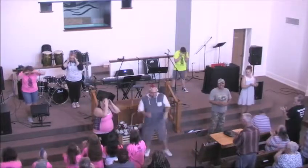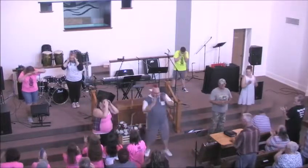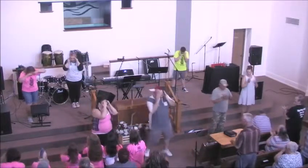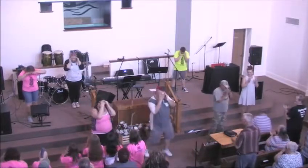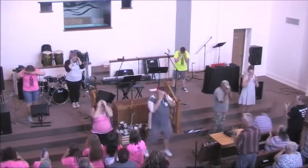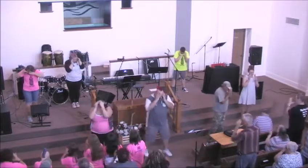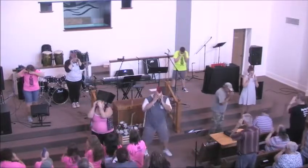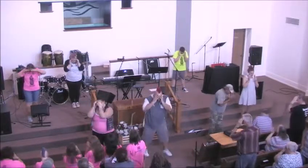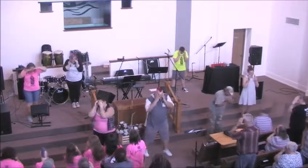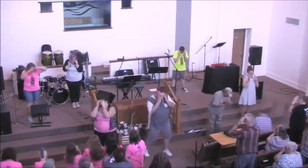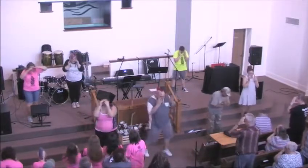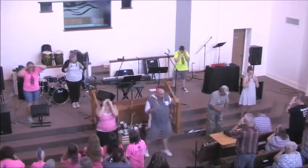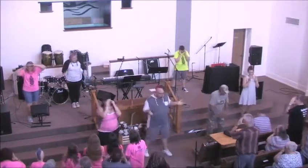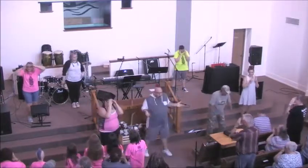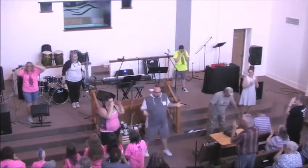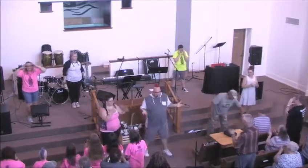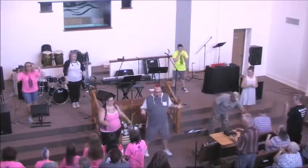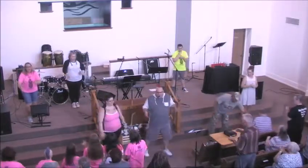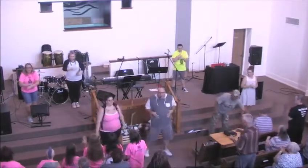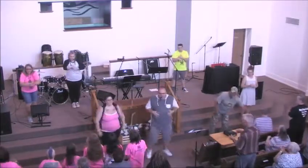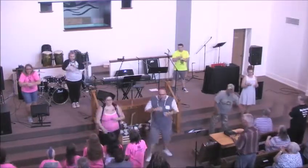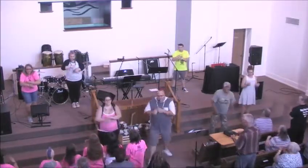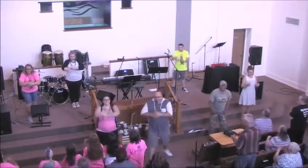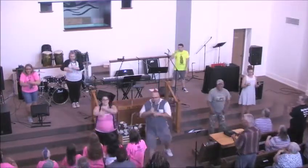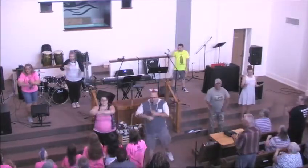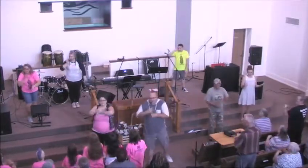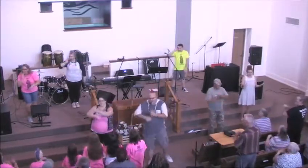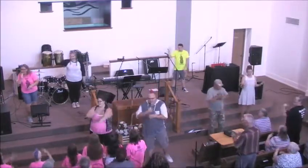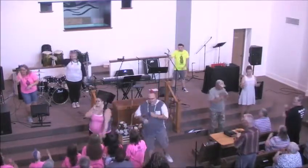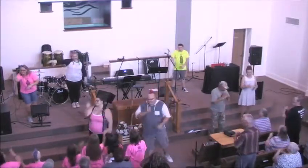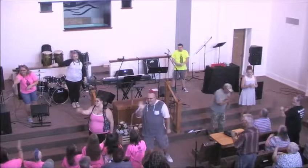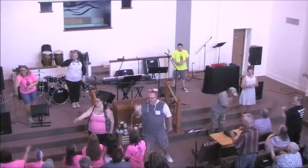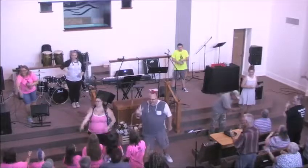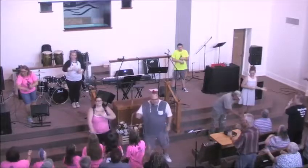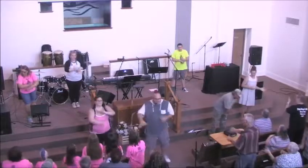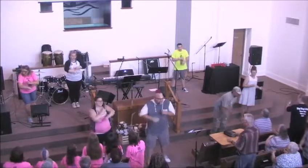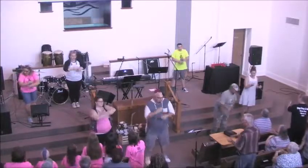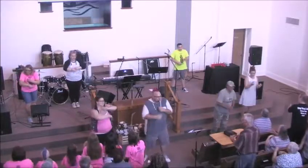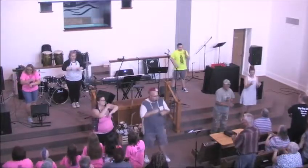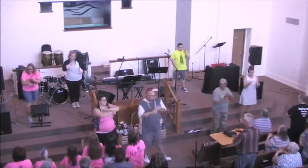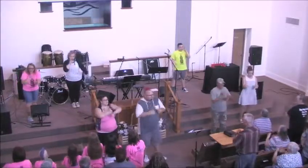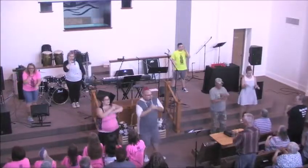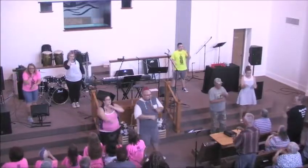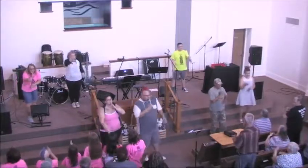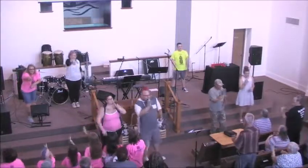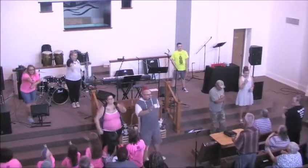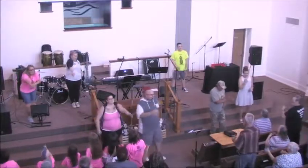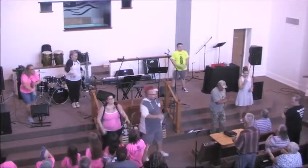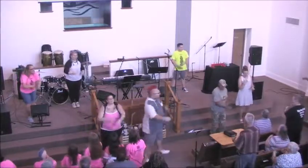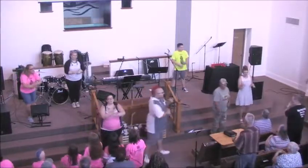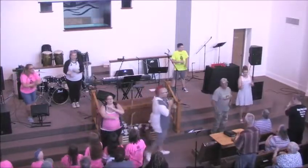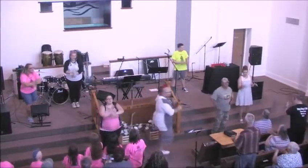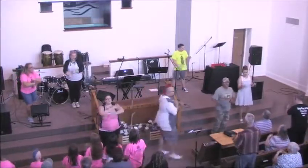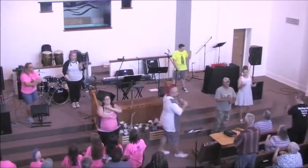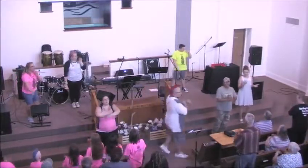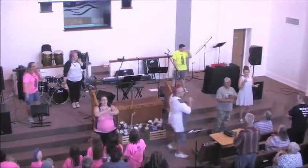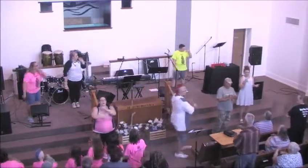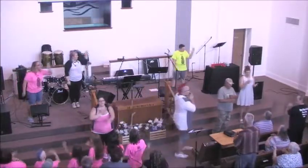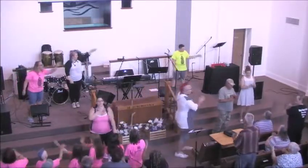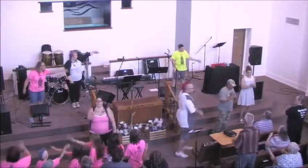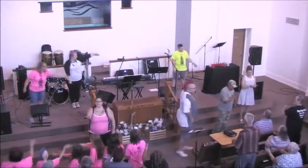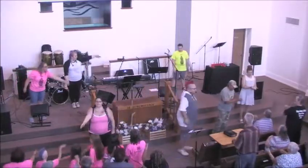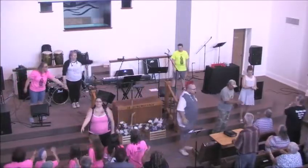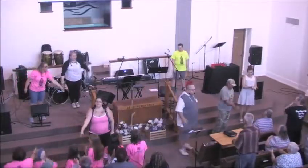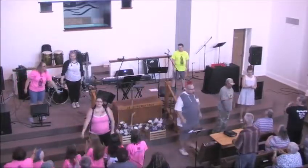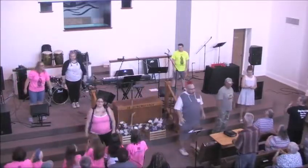so deceive yourself. What are you gonna do? Do what it says. Do what it says. Do what